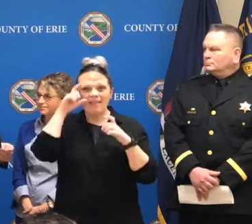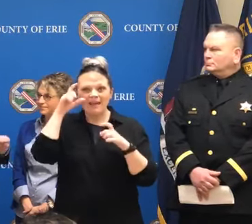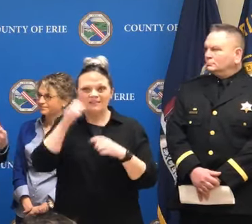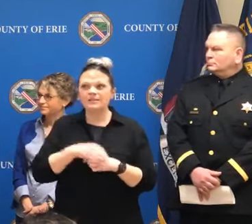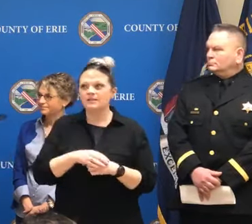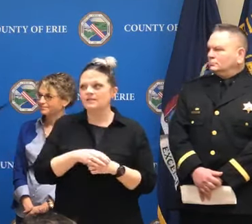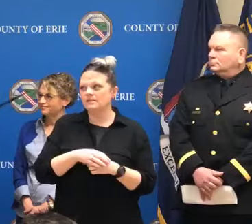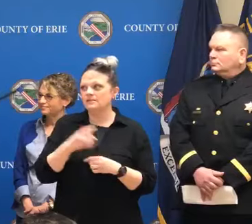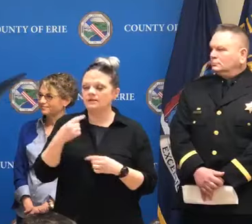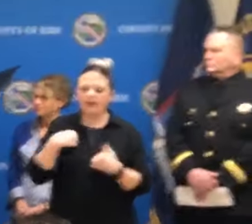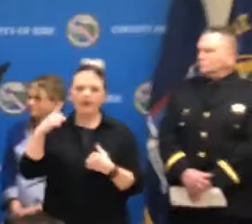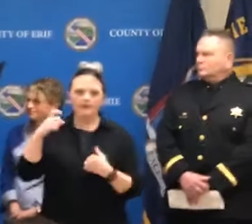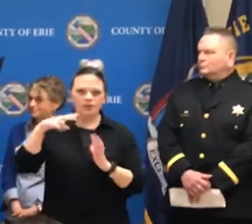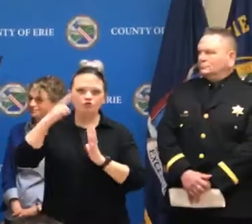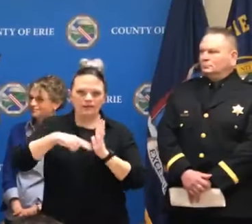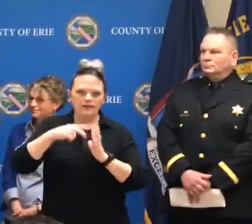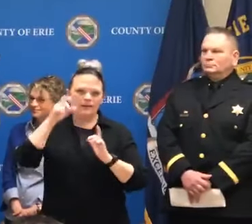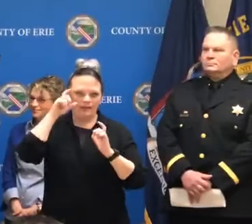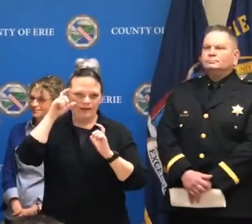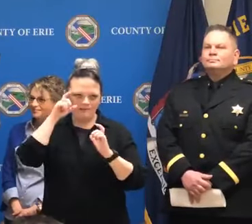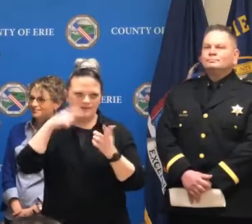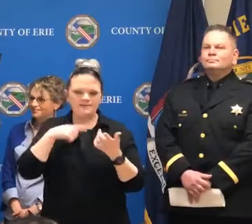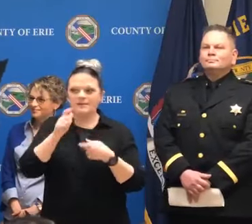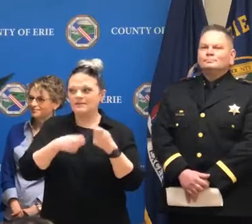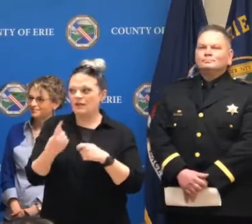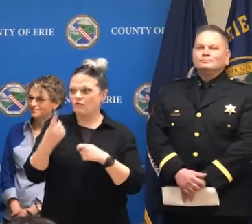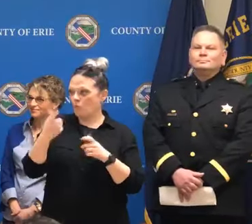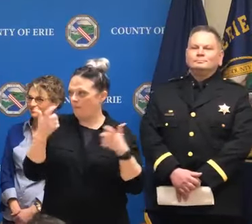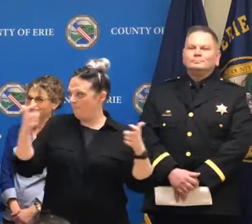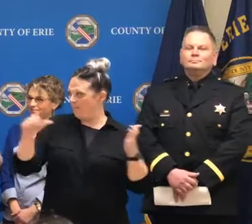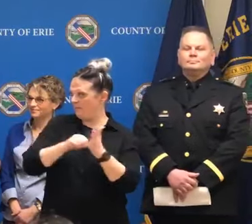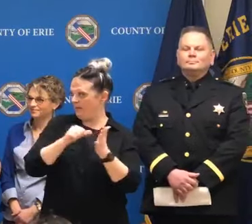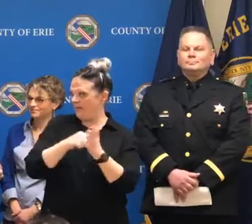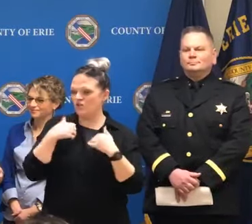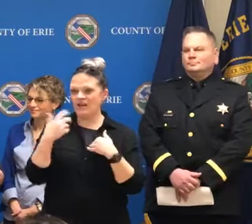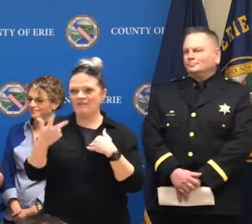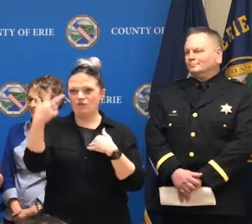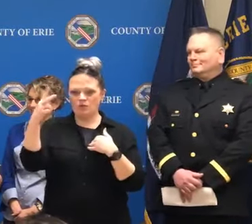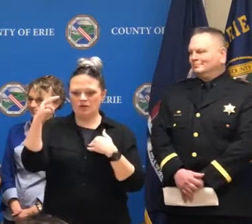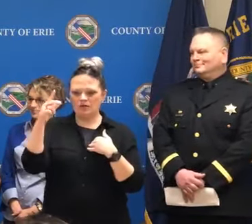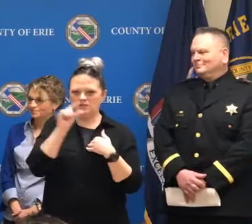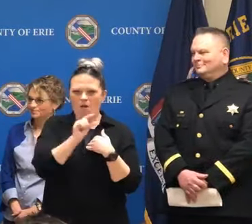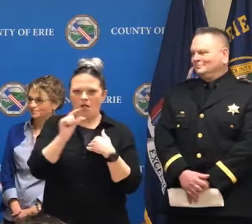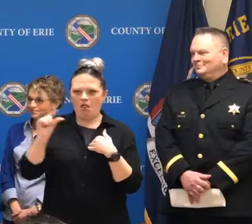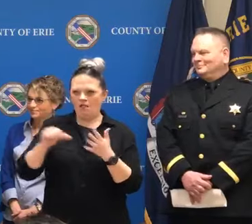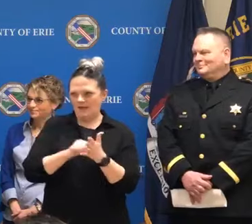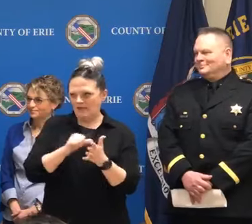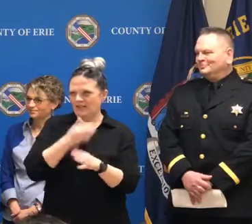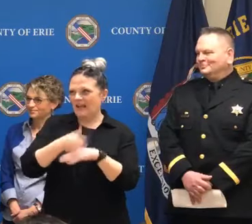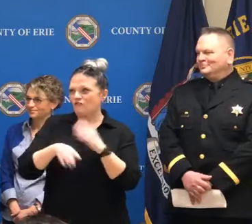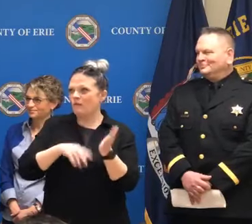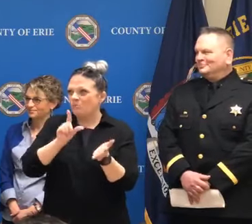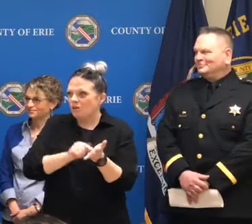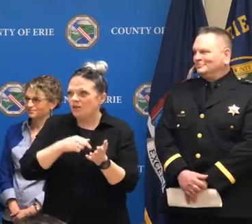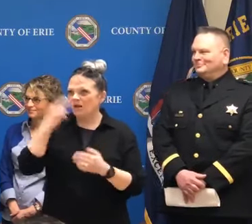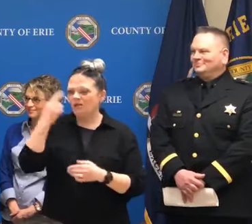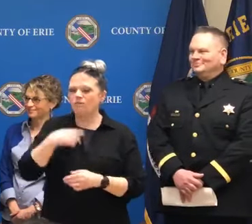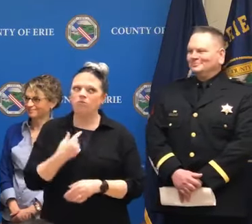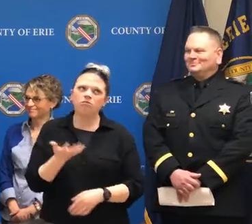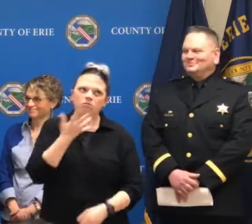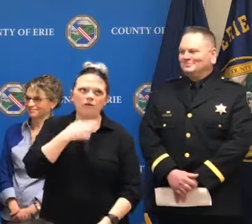do know, I do need reading glasses, and we've gone to, instead of one big page, three smaller pages, which when I, after I printed it, I realized I need to wear